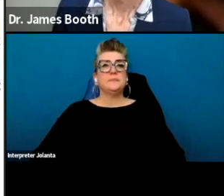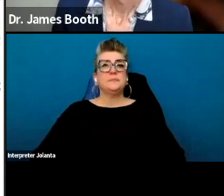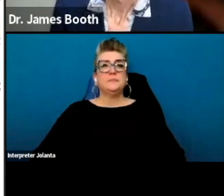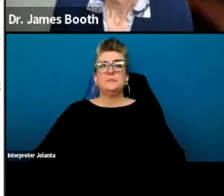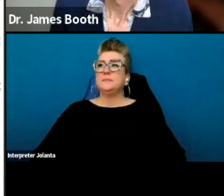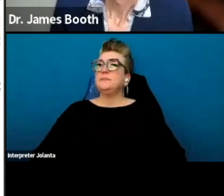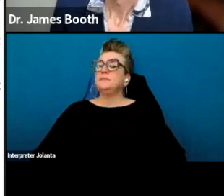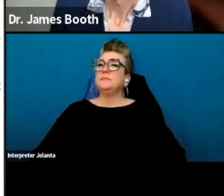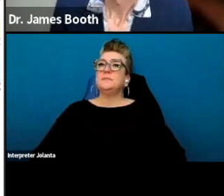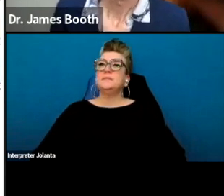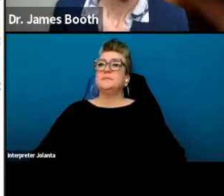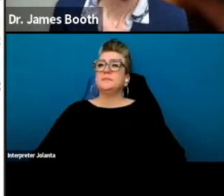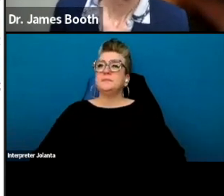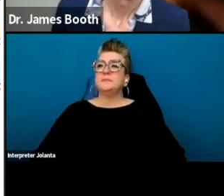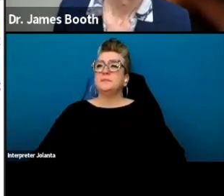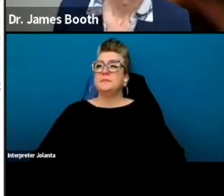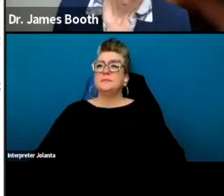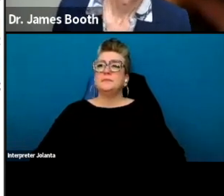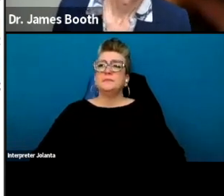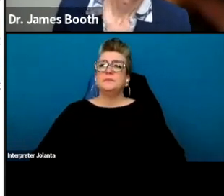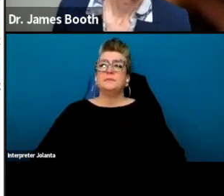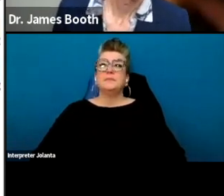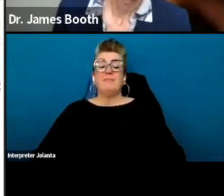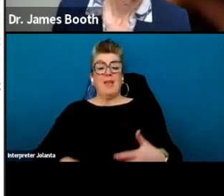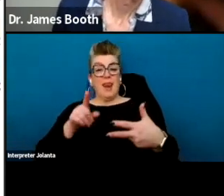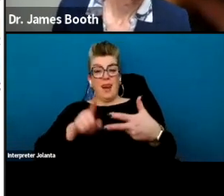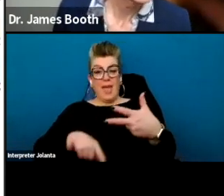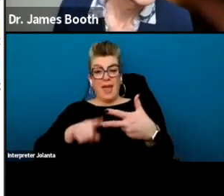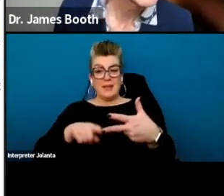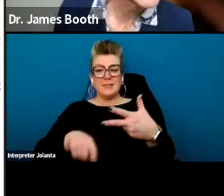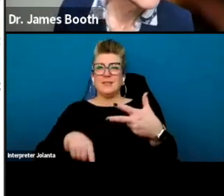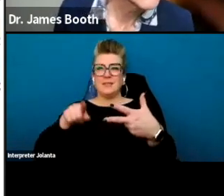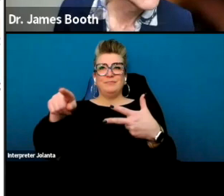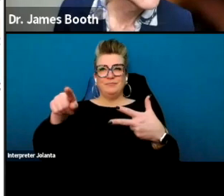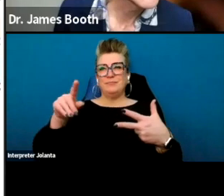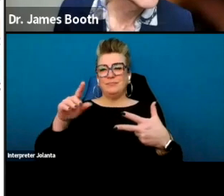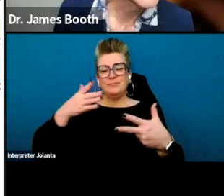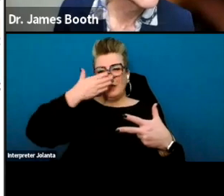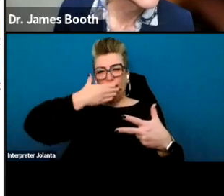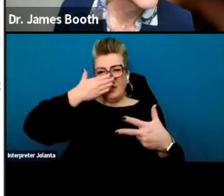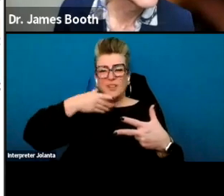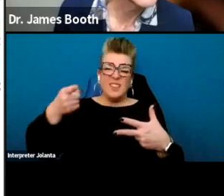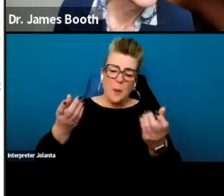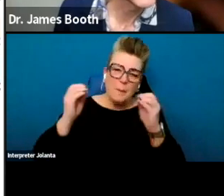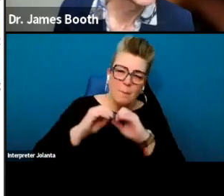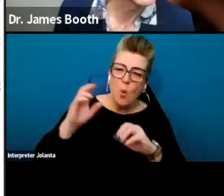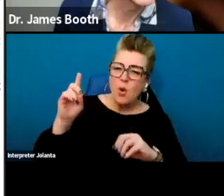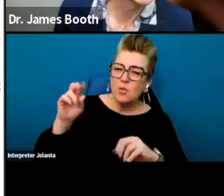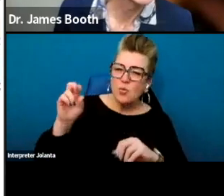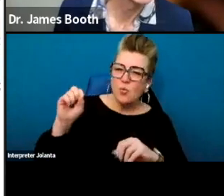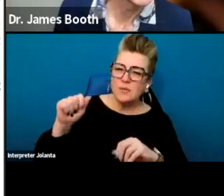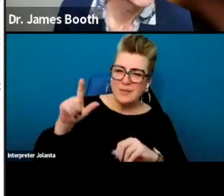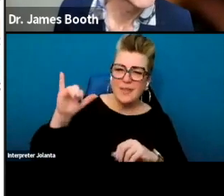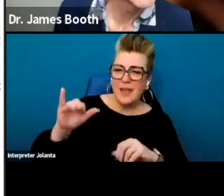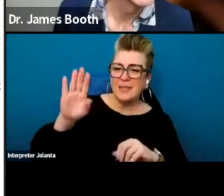And then finally, we looked at the frontal cortex, the brain regions here. This is more dorsal frontal cortex. So this is Brodmann's